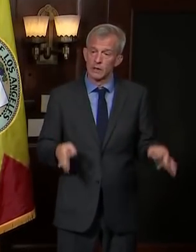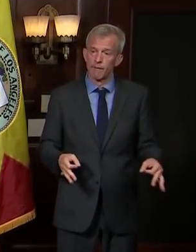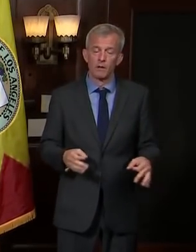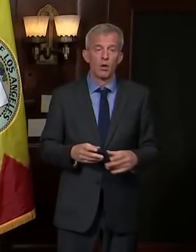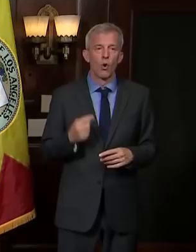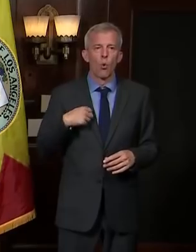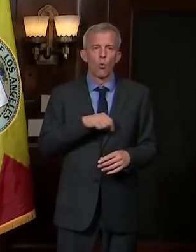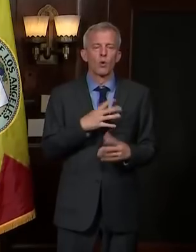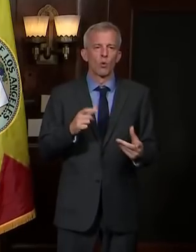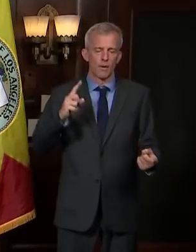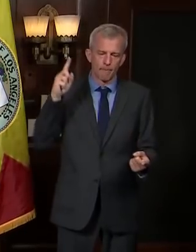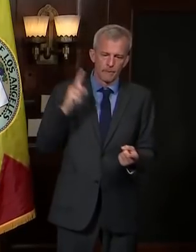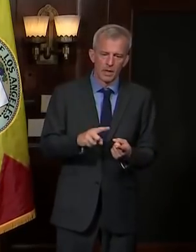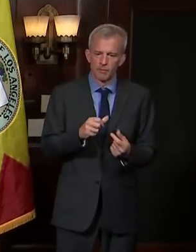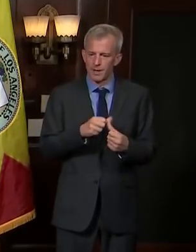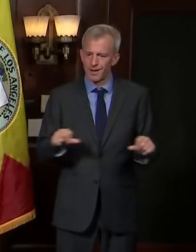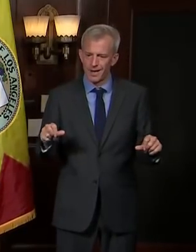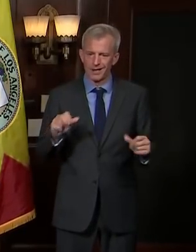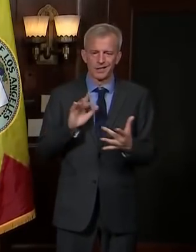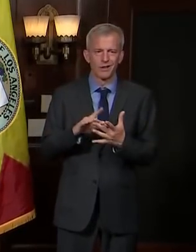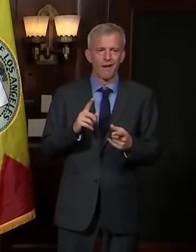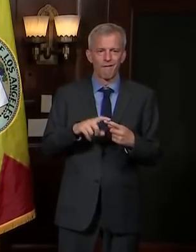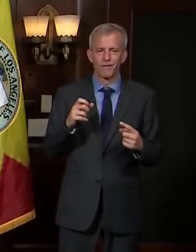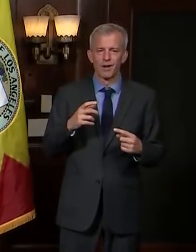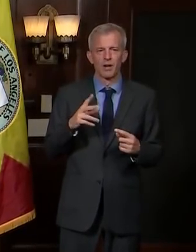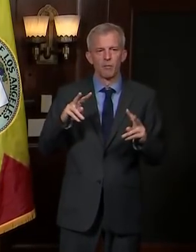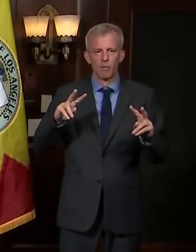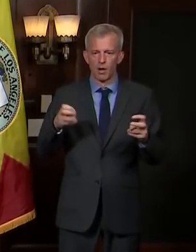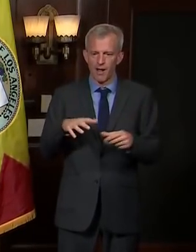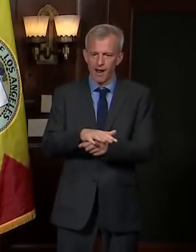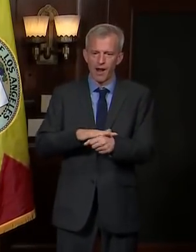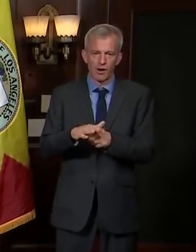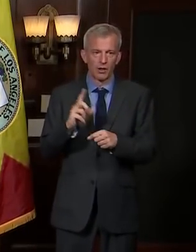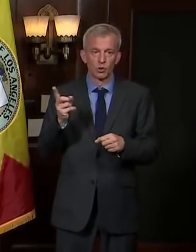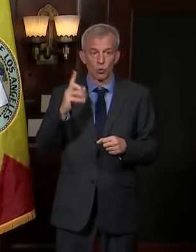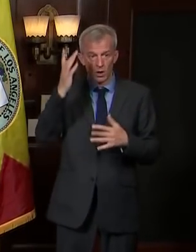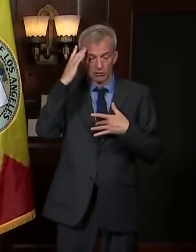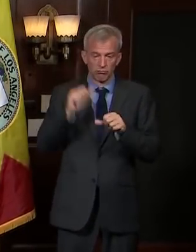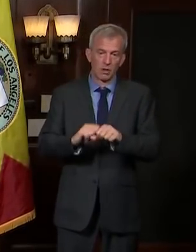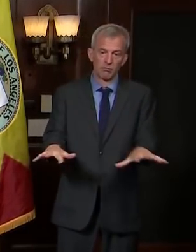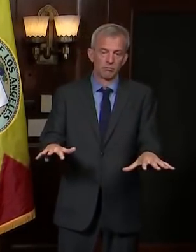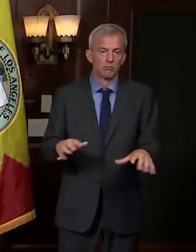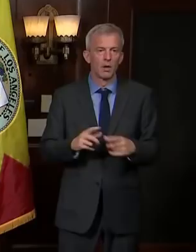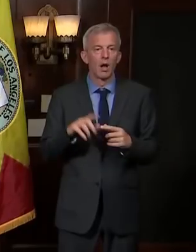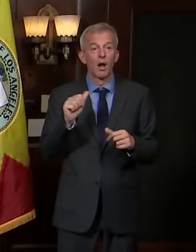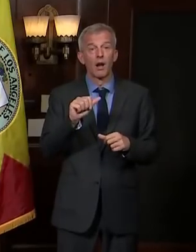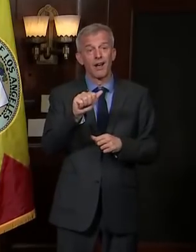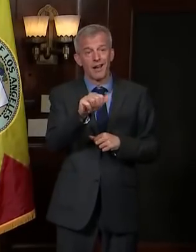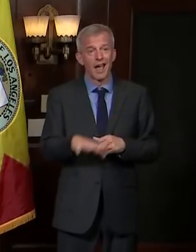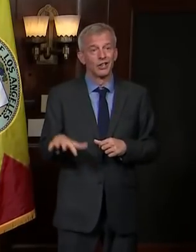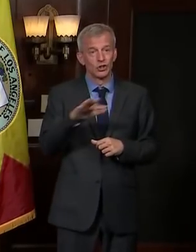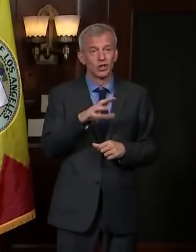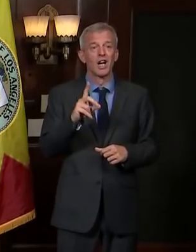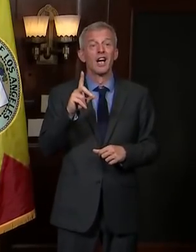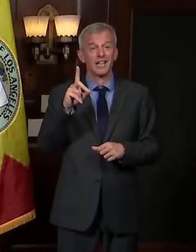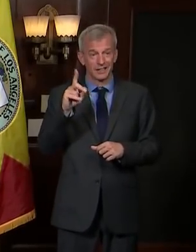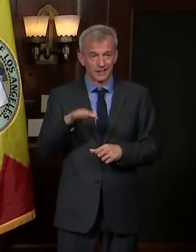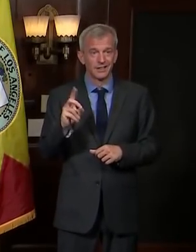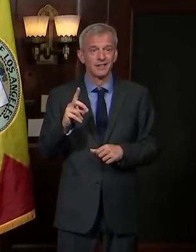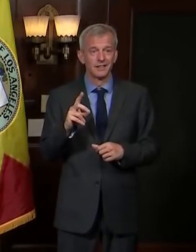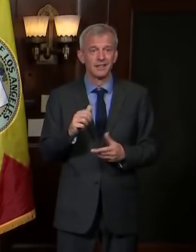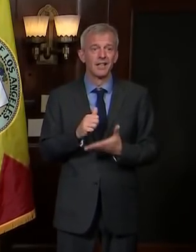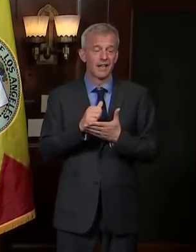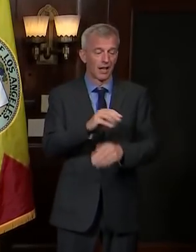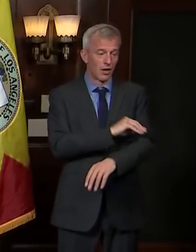minimize any contacts from hotspot areas. We're seeing that in Asia, in places that did knock down the curve, and in some cases